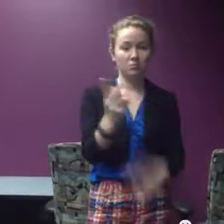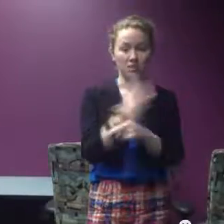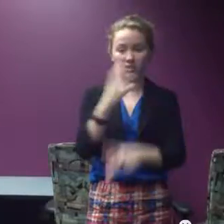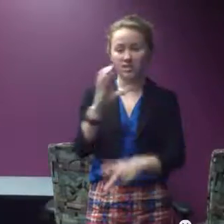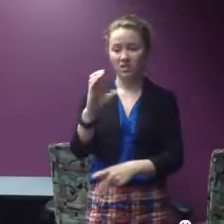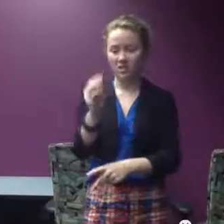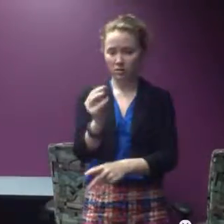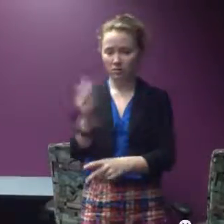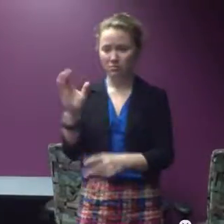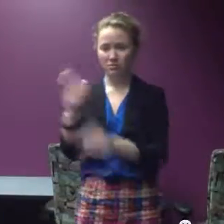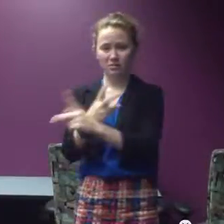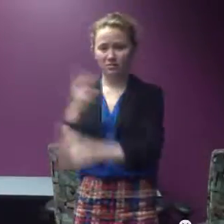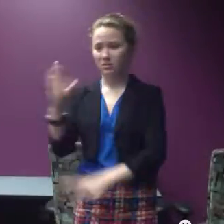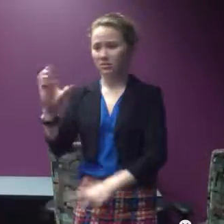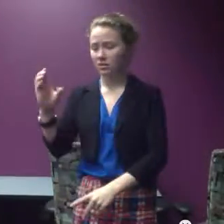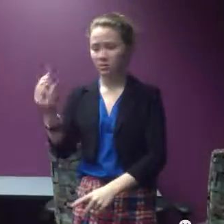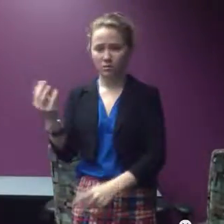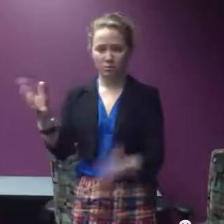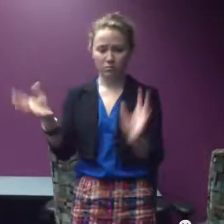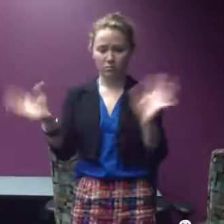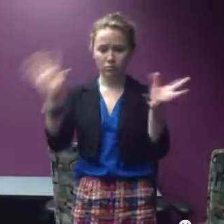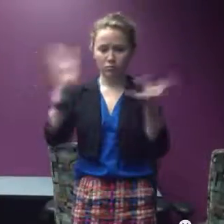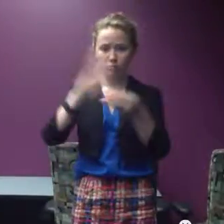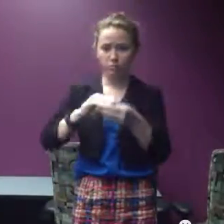is centimeters times centimeters times centimeters